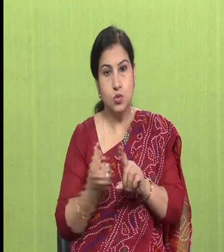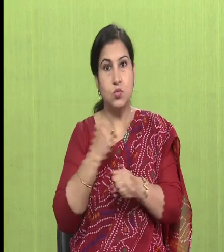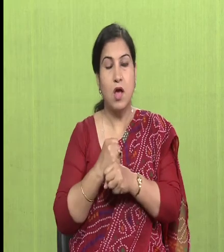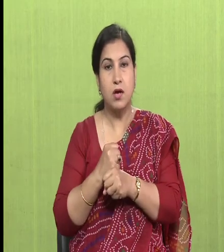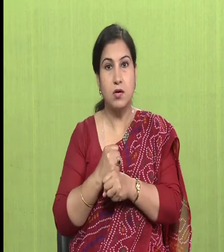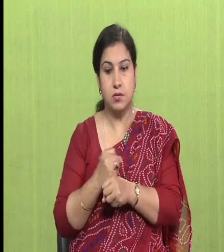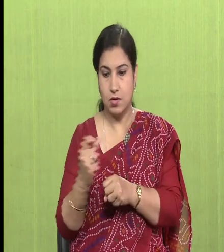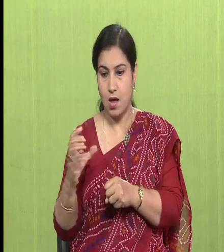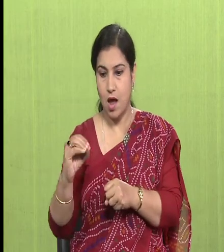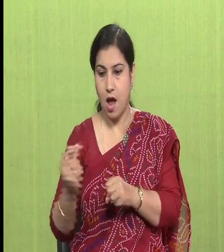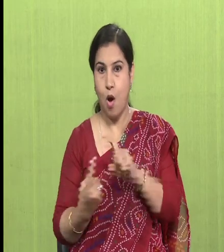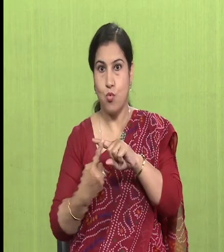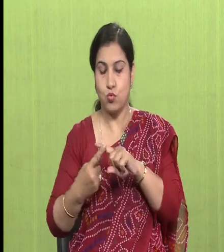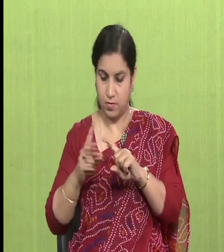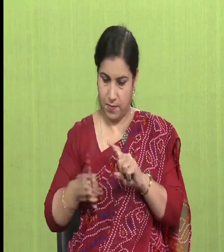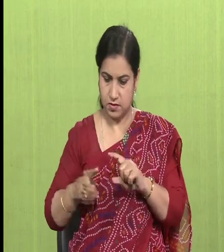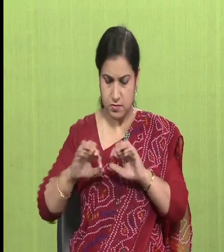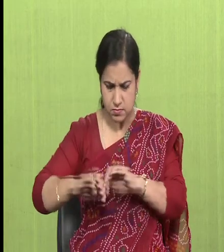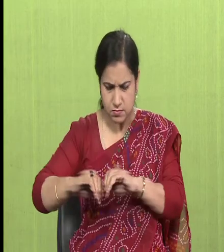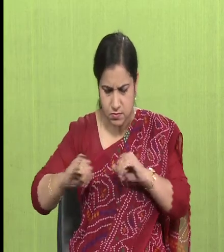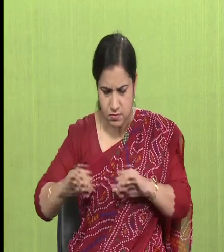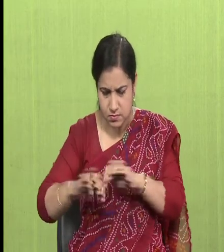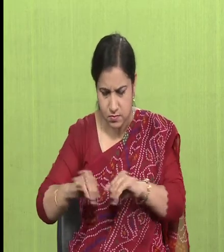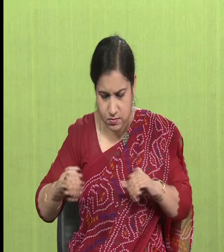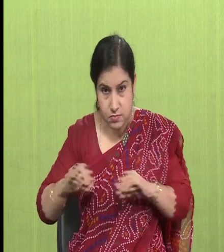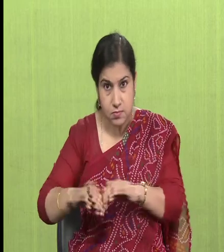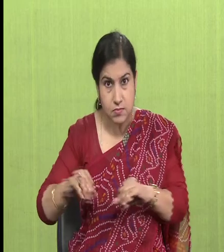And that digging out process is called as